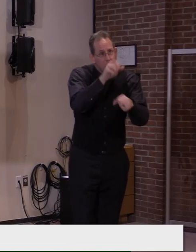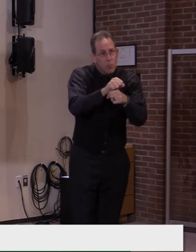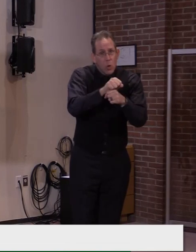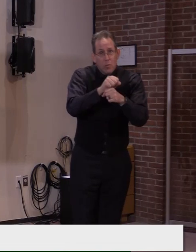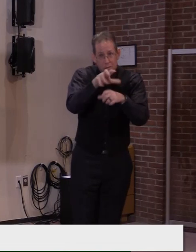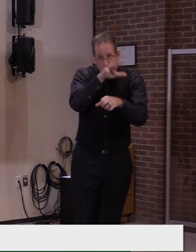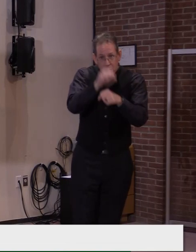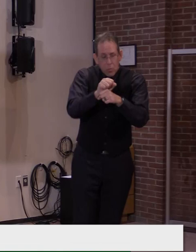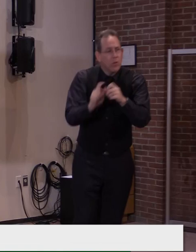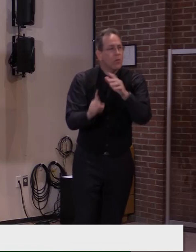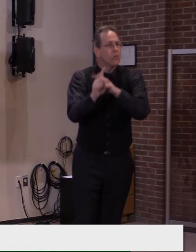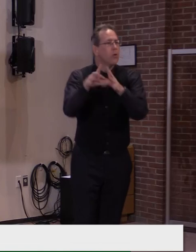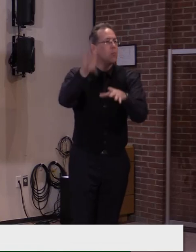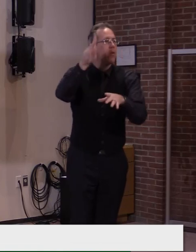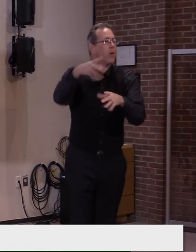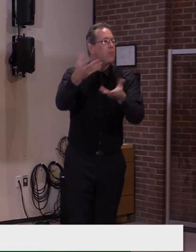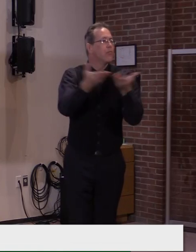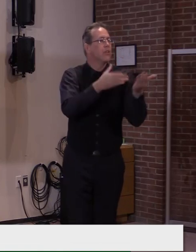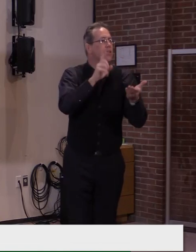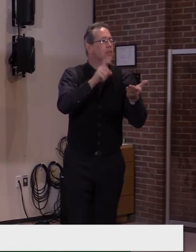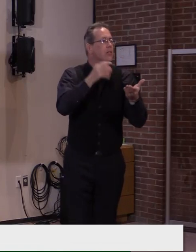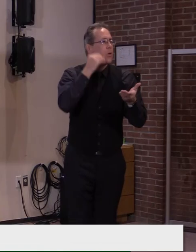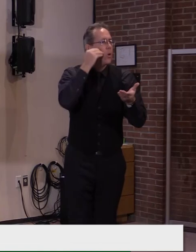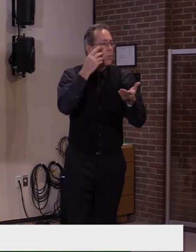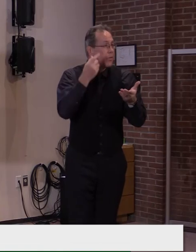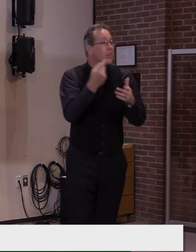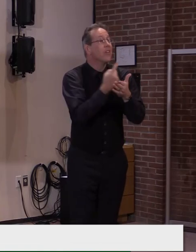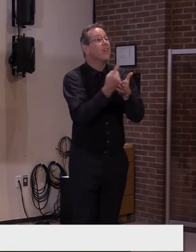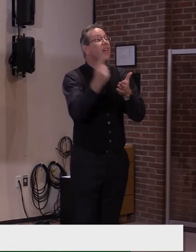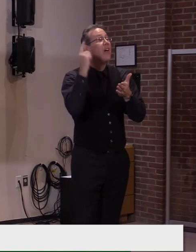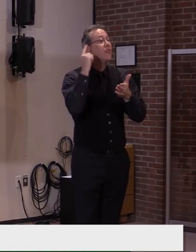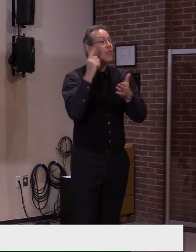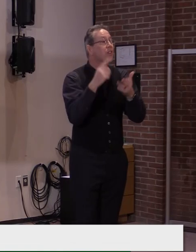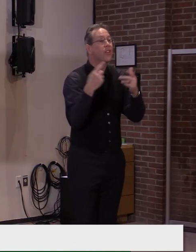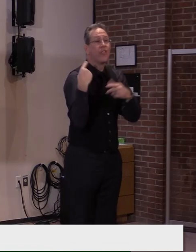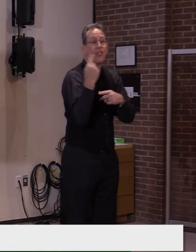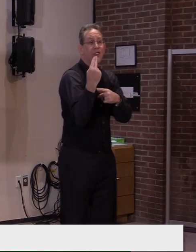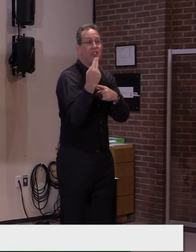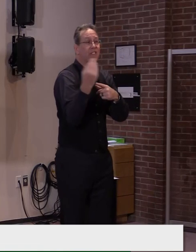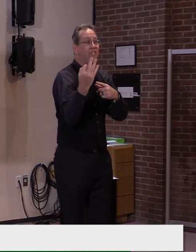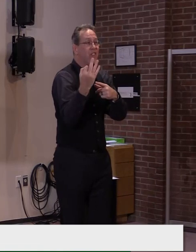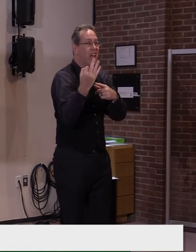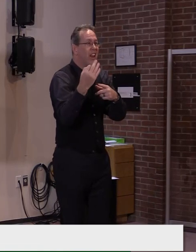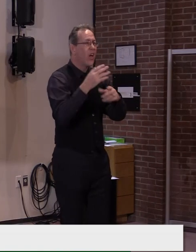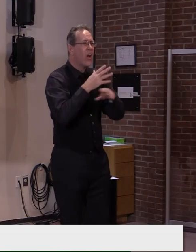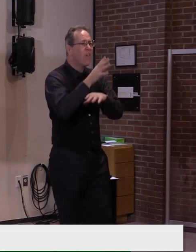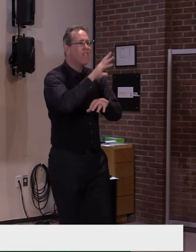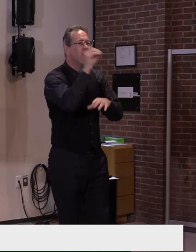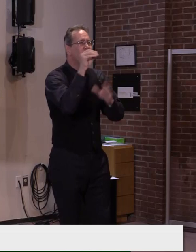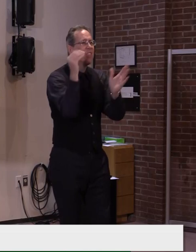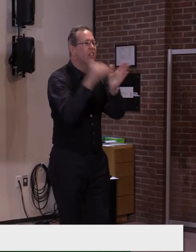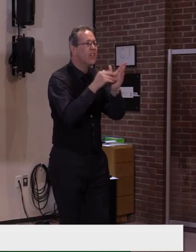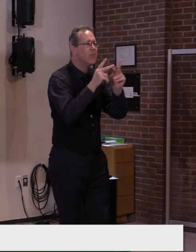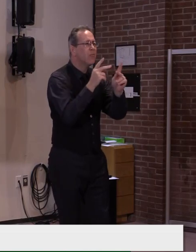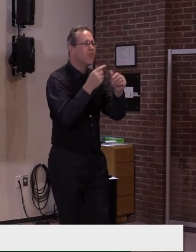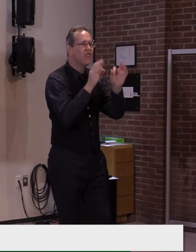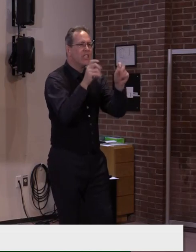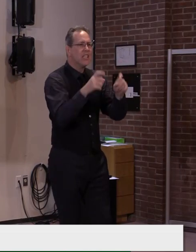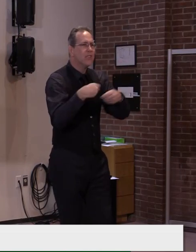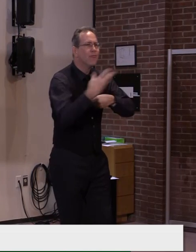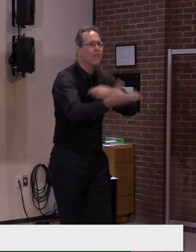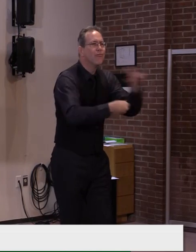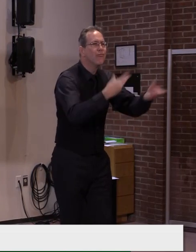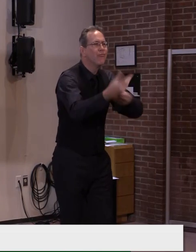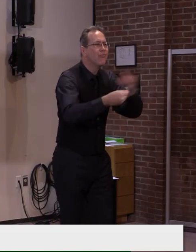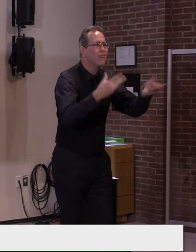Friday, more than 50,000 rapid take-home tests were distributed for free across the state.